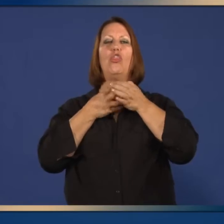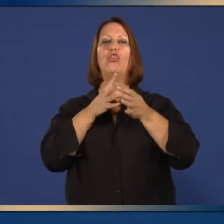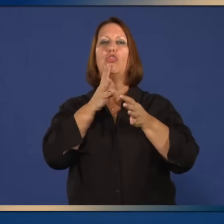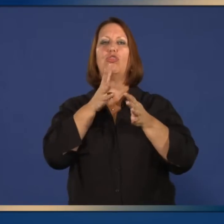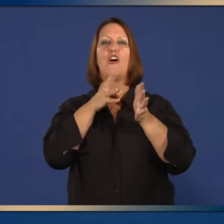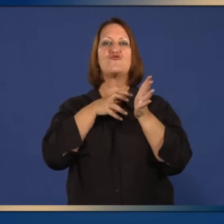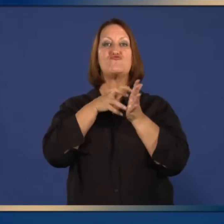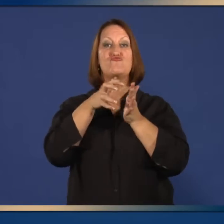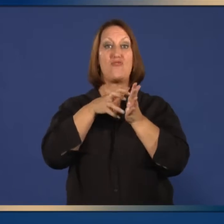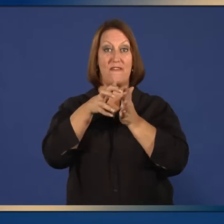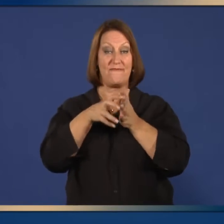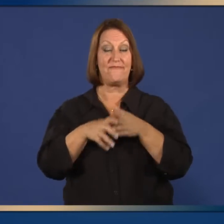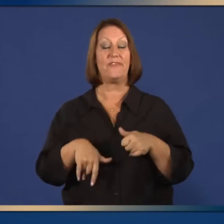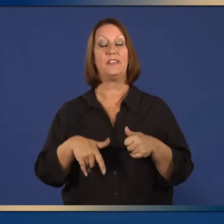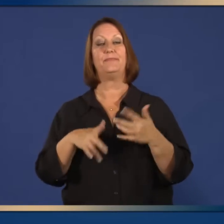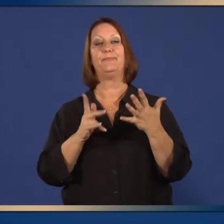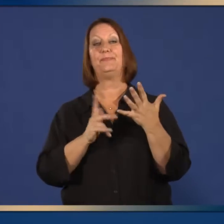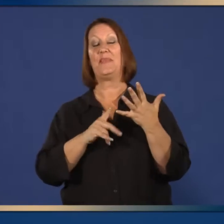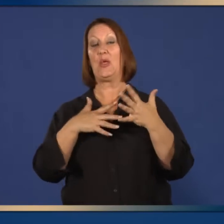hoarseness or wheezing,